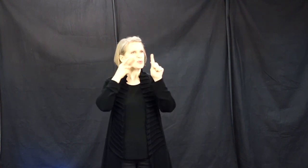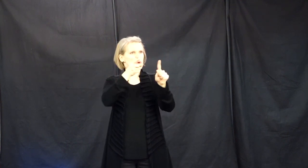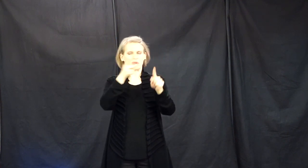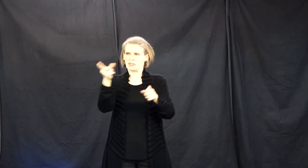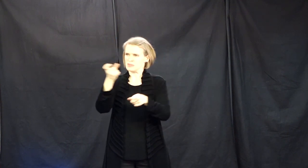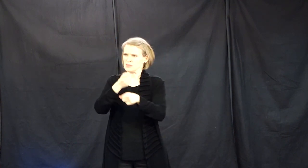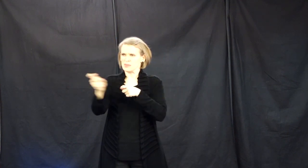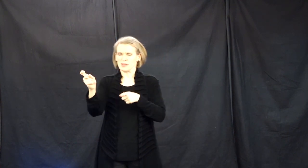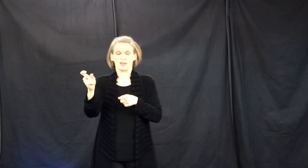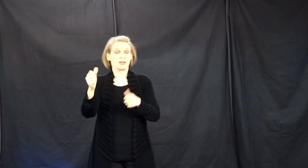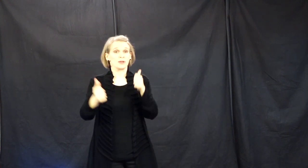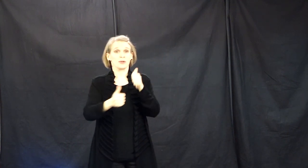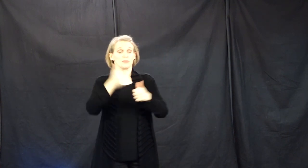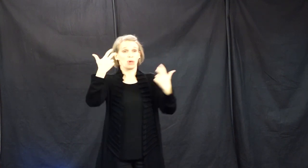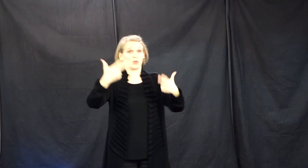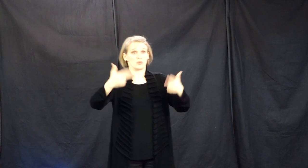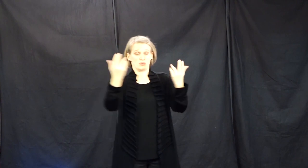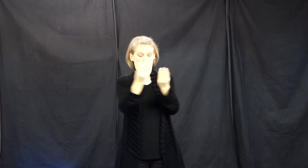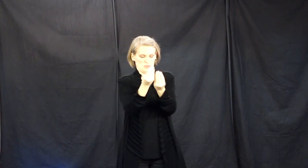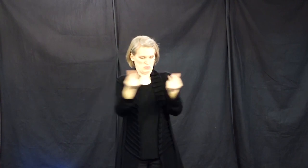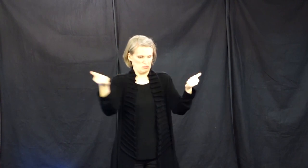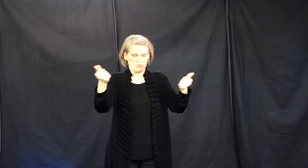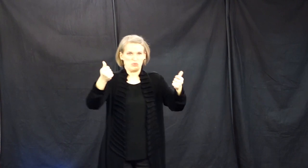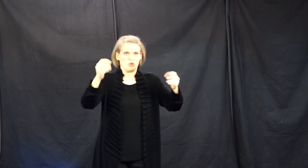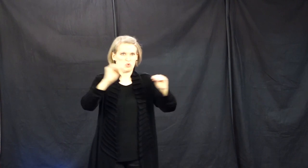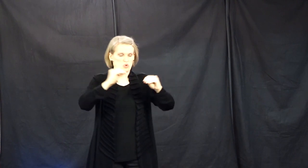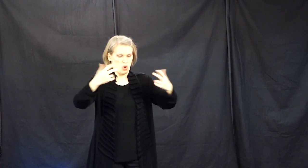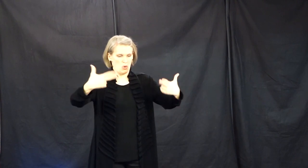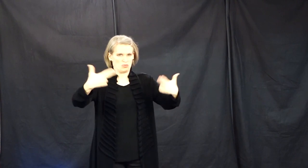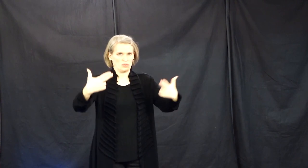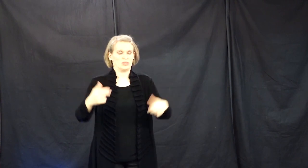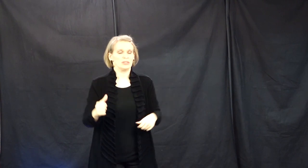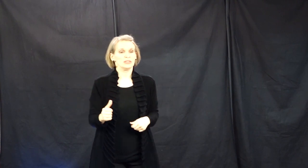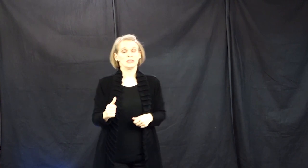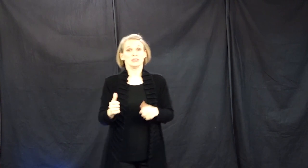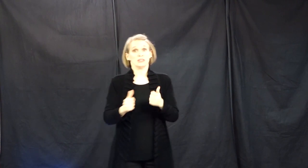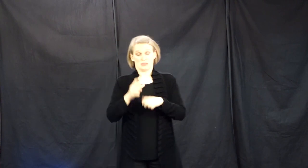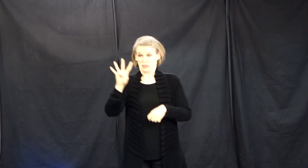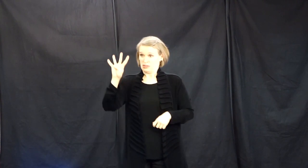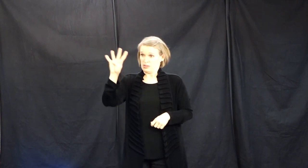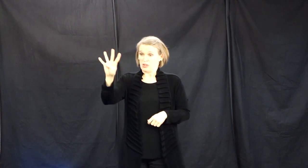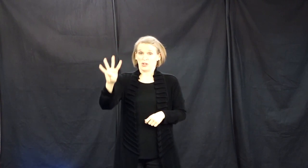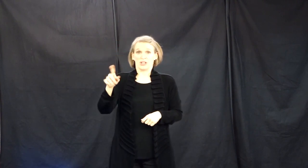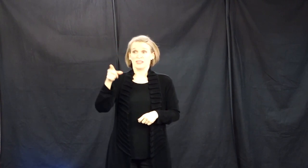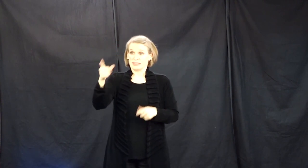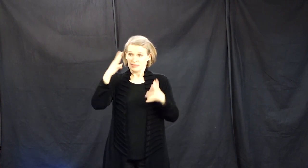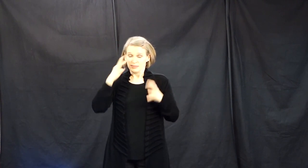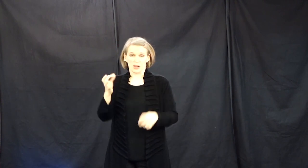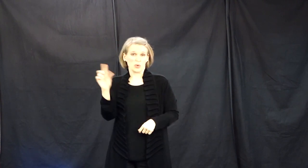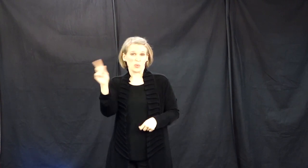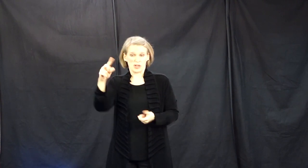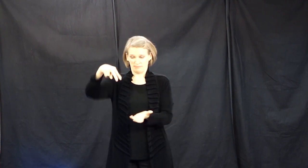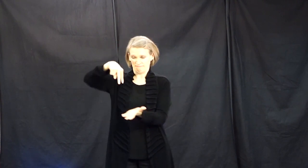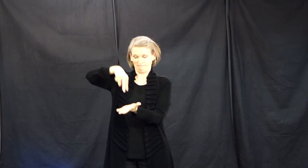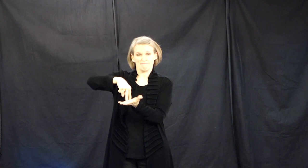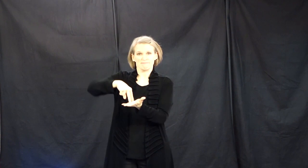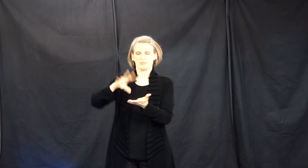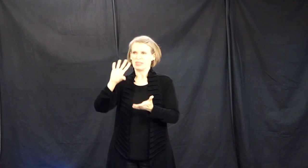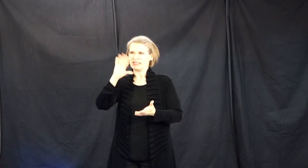most disputes die and no one shoots. Number 4, Hamilton drew first position, looking to the world like a